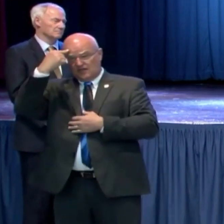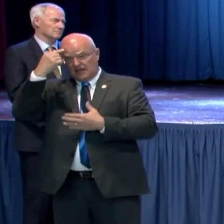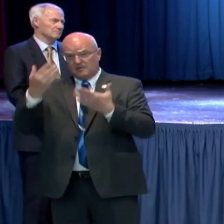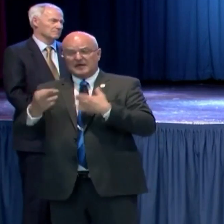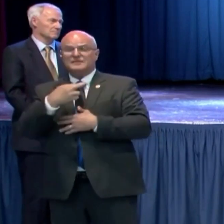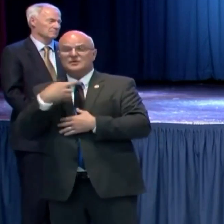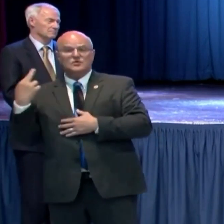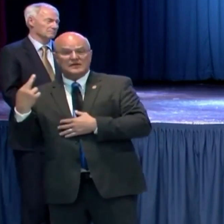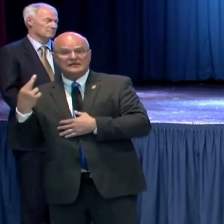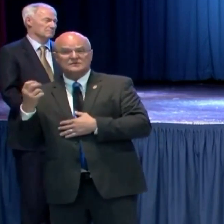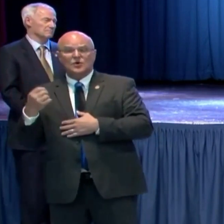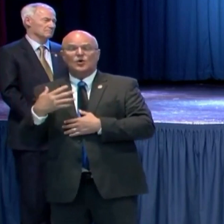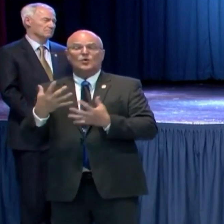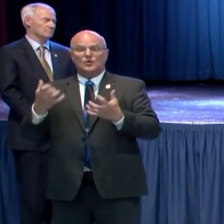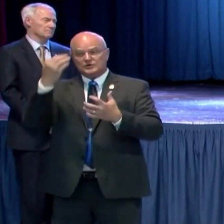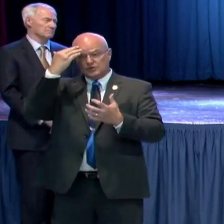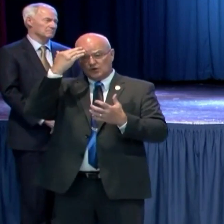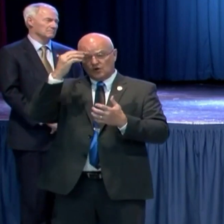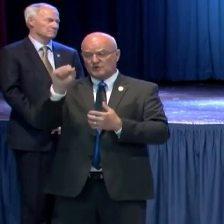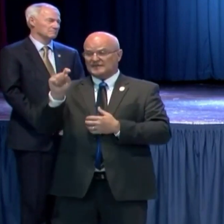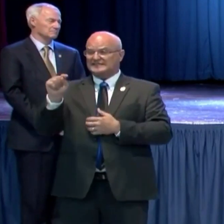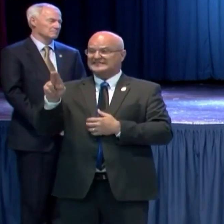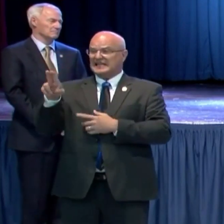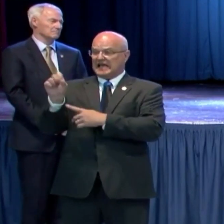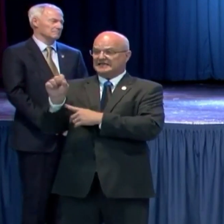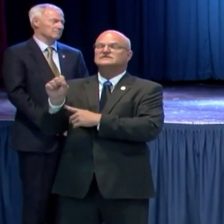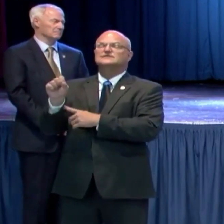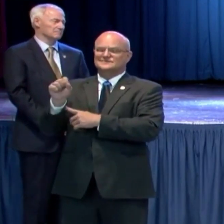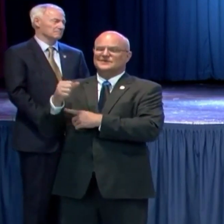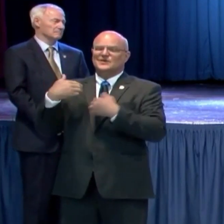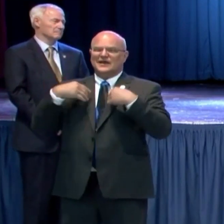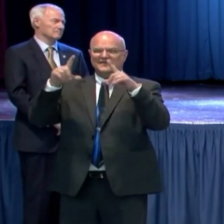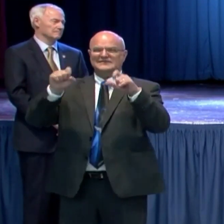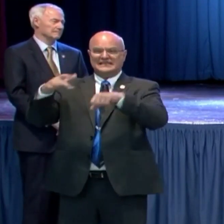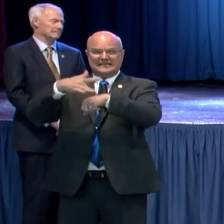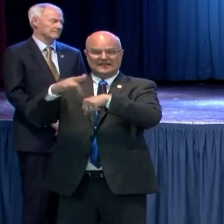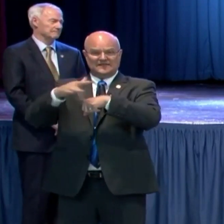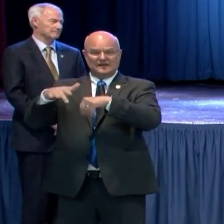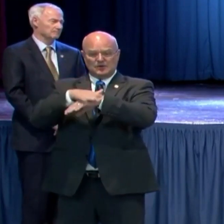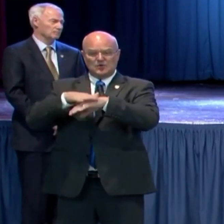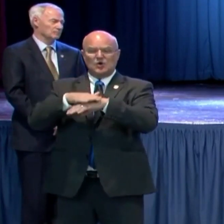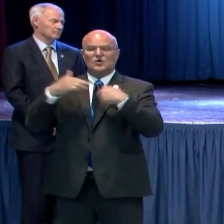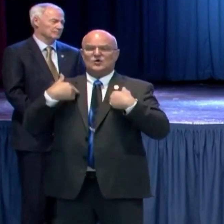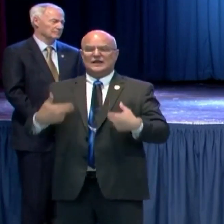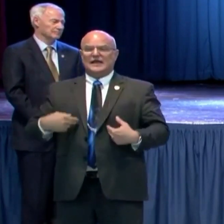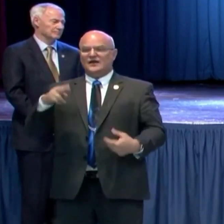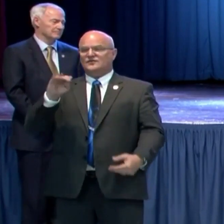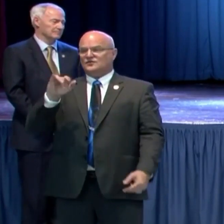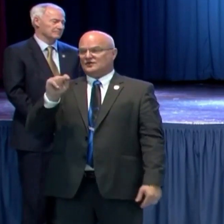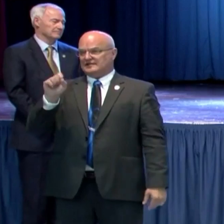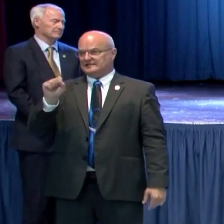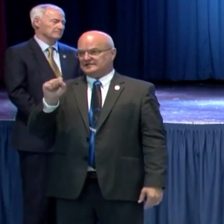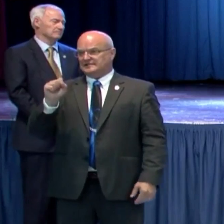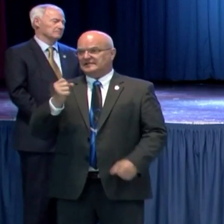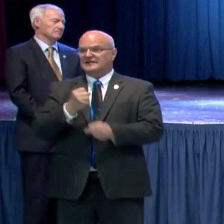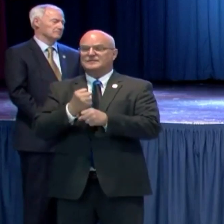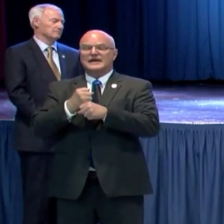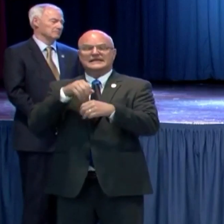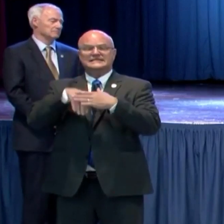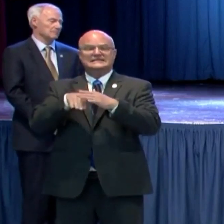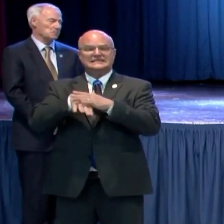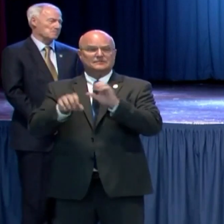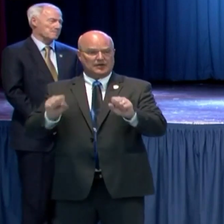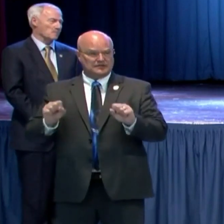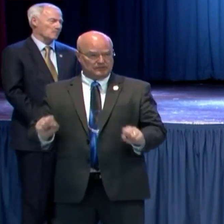may be at risk or would like to know their status. We have testing available at our local health units to make that as accessible